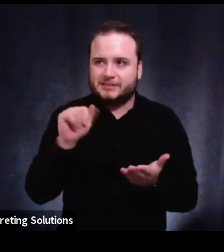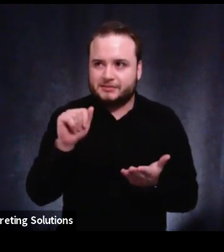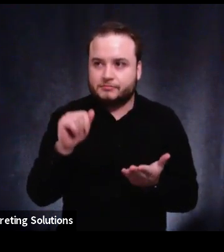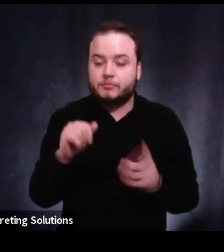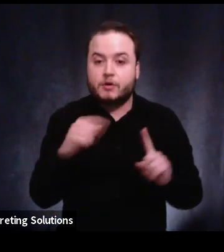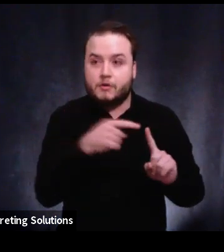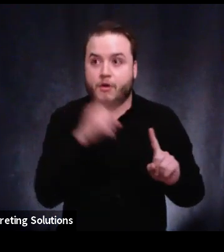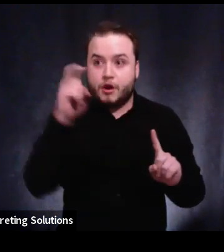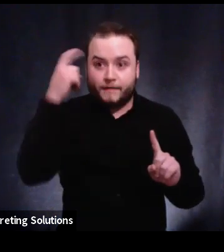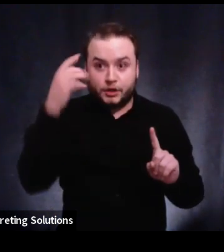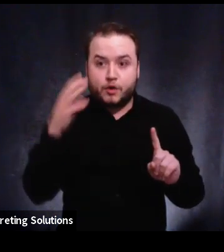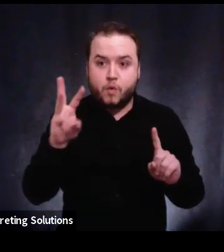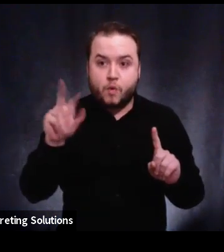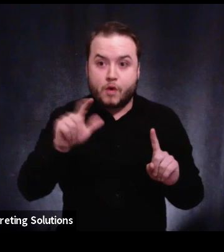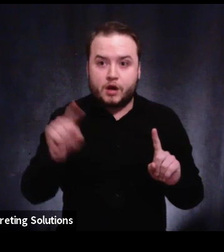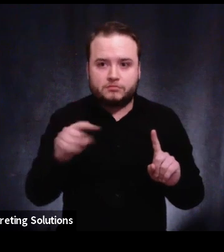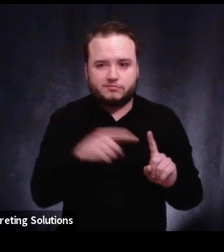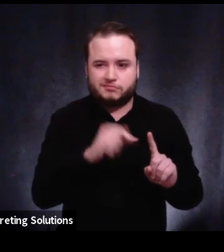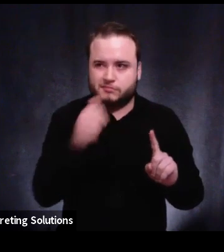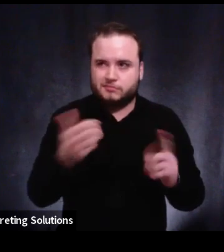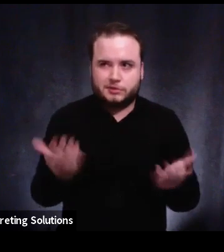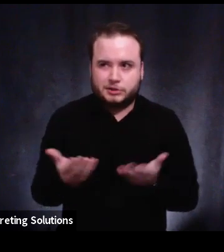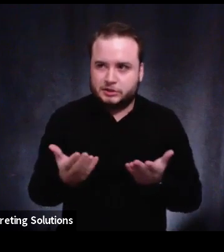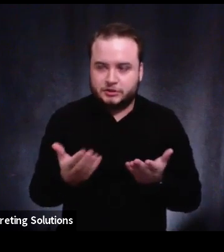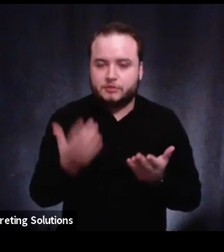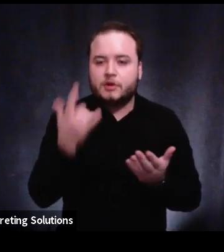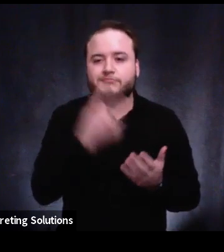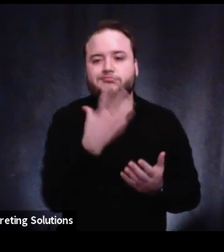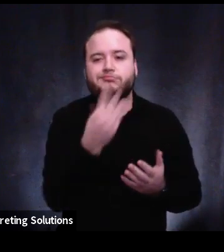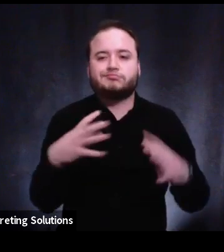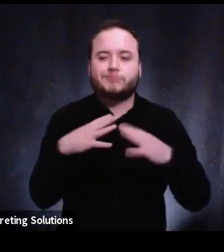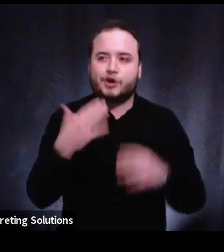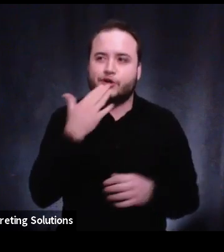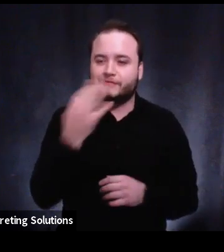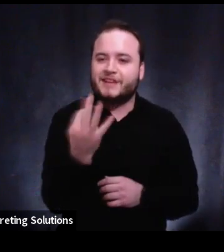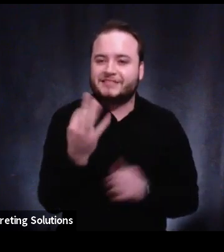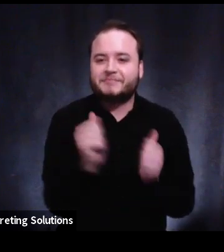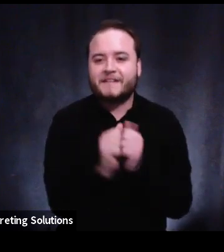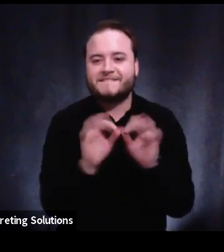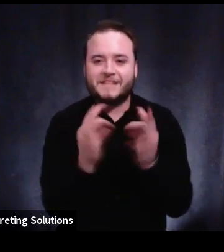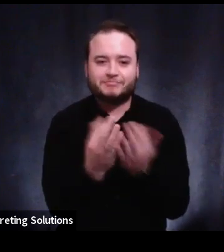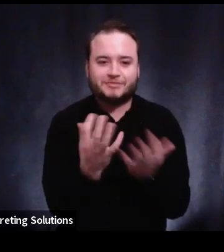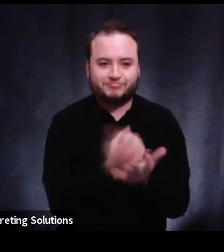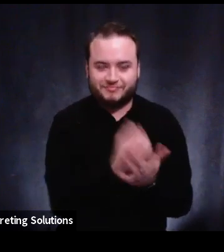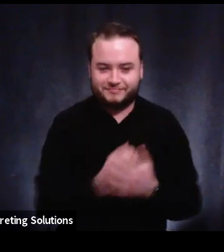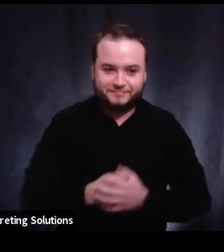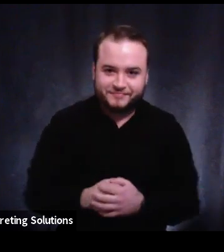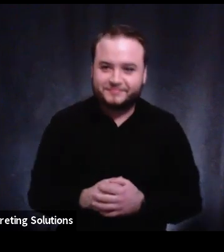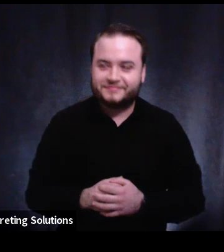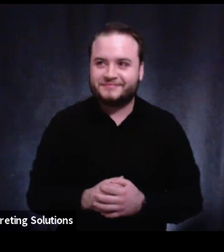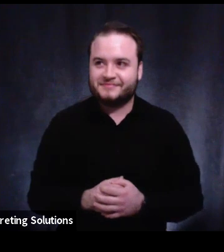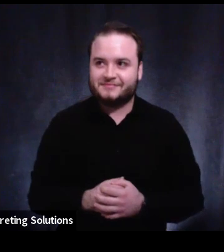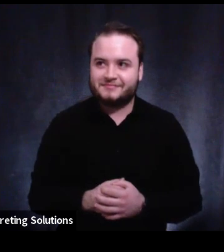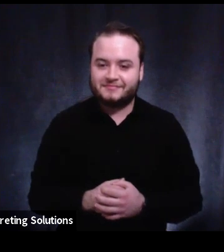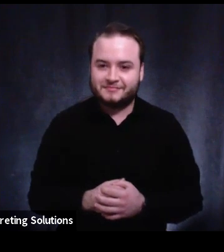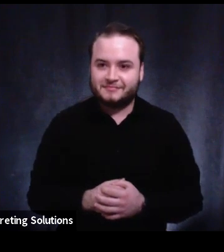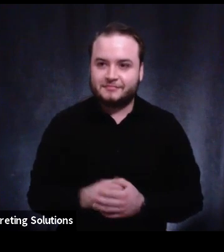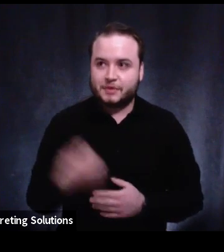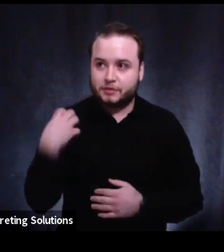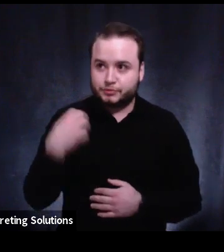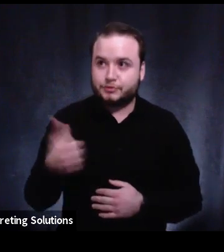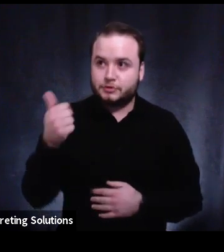Good Friday with his family. Our lineup will start with Minnesota Commissioner of Health Jan Malcolm making some brief opening comments and talking about some of our latest